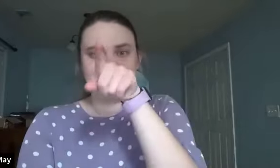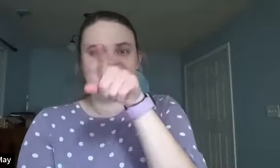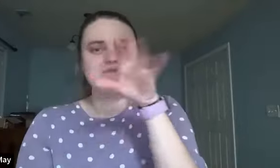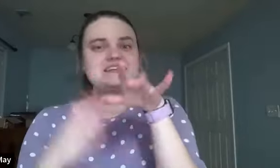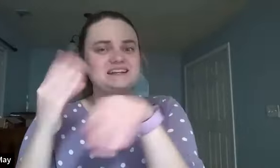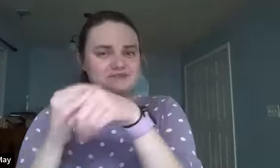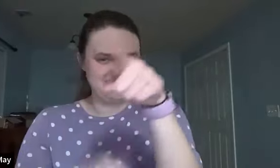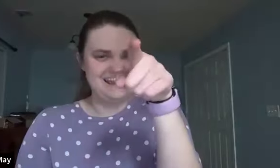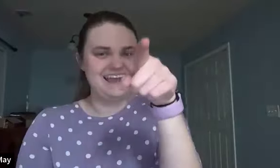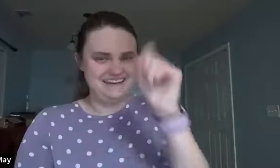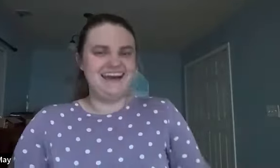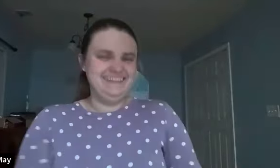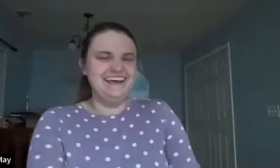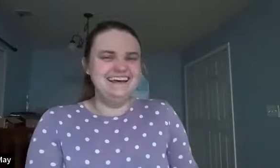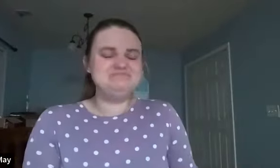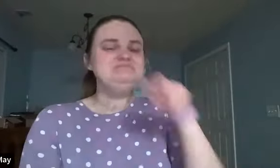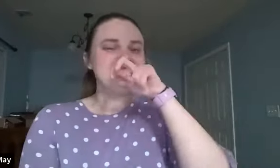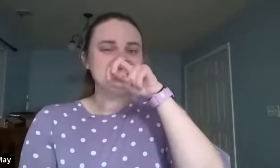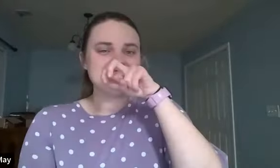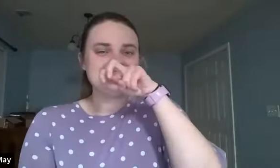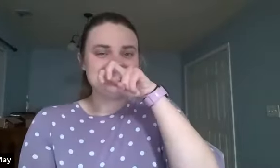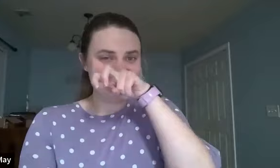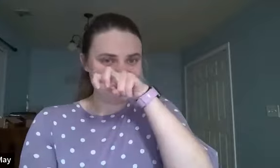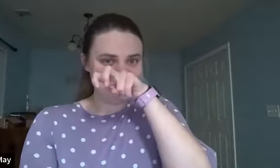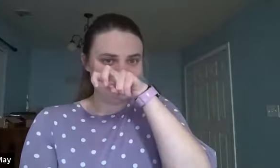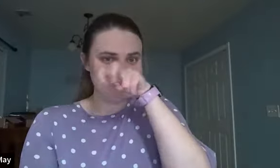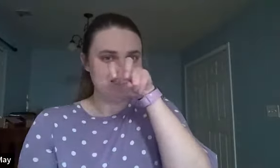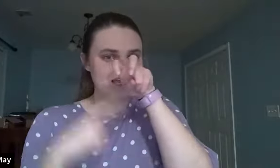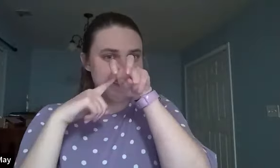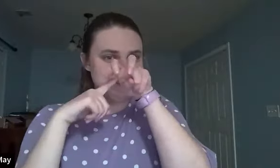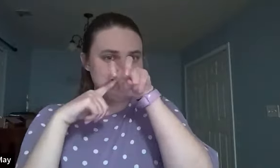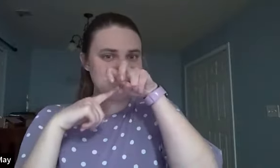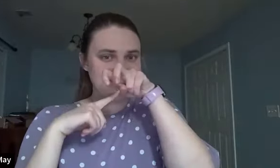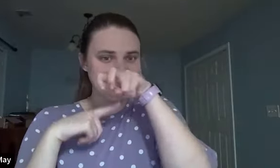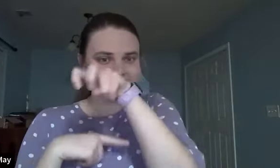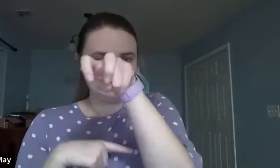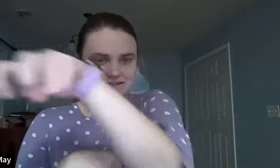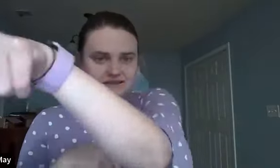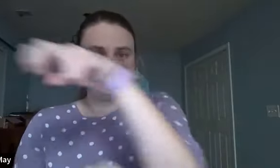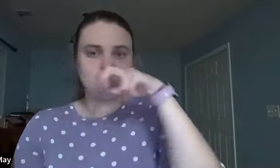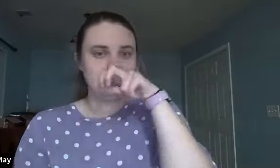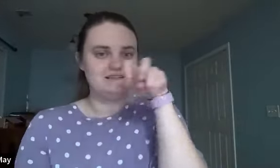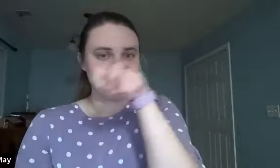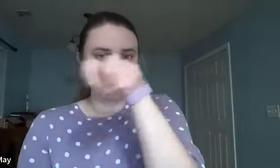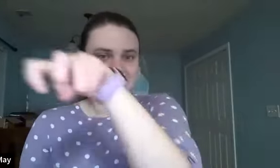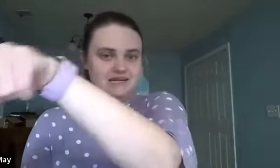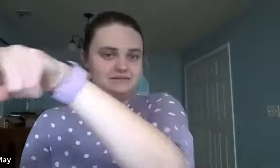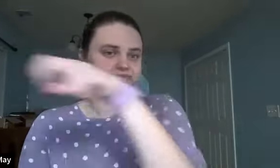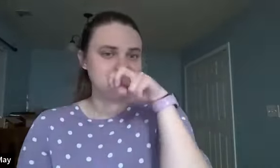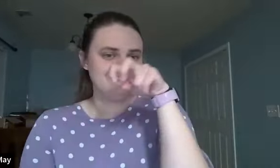Yes, that was the next one I was going to add. Yeah. So snake was that S. Go across, snake.